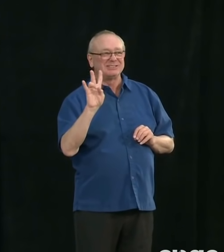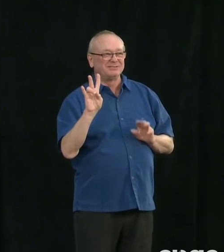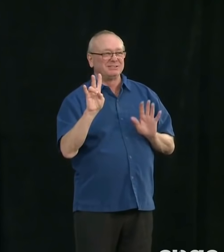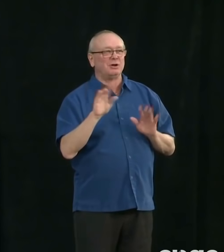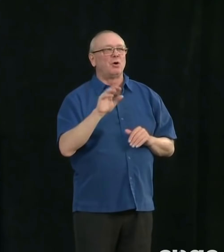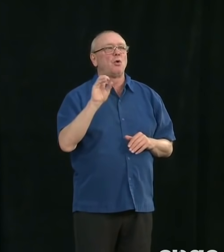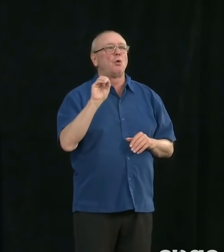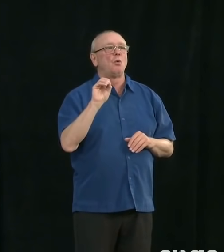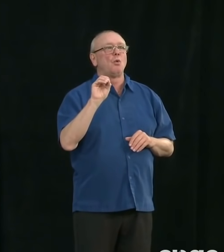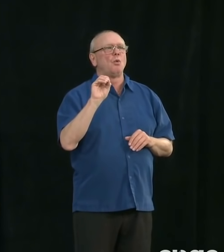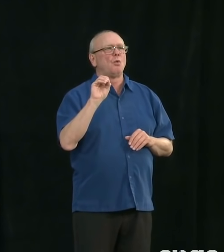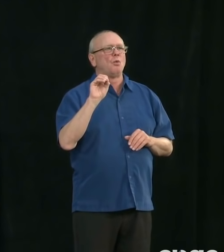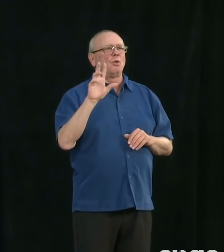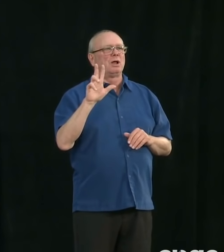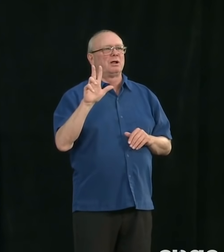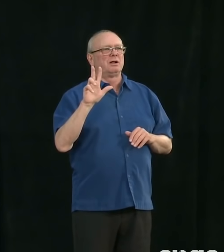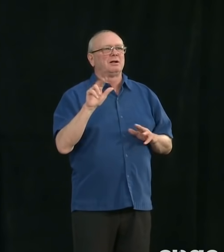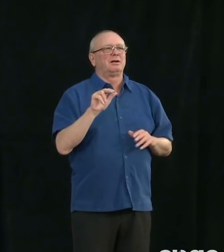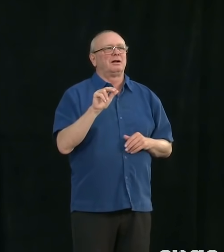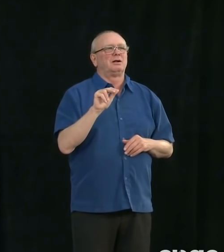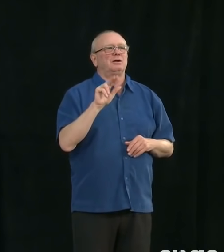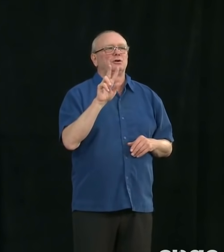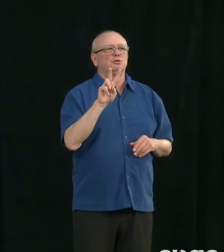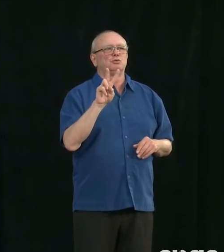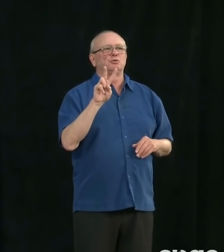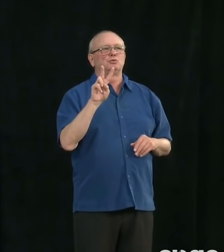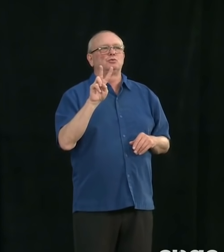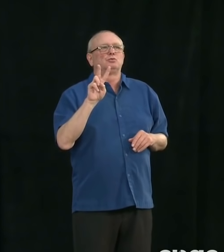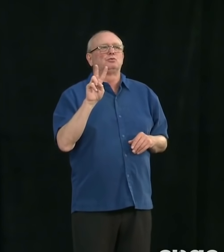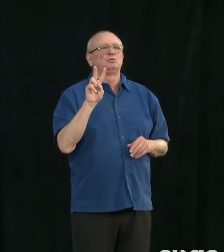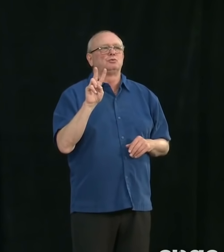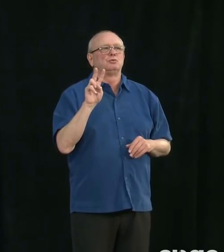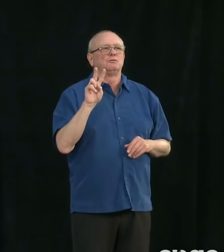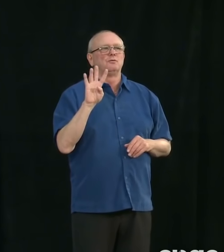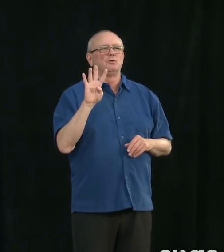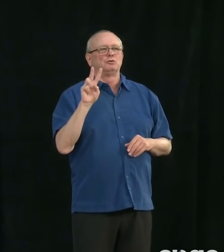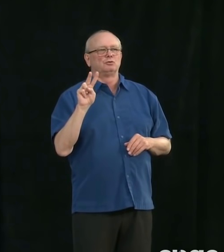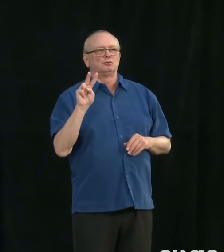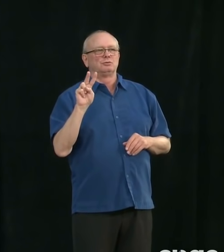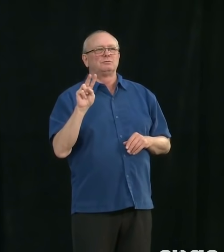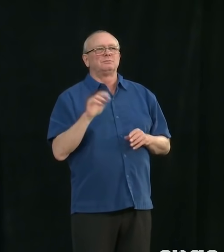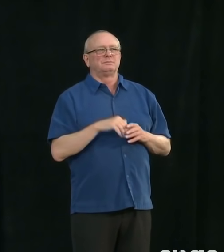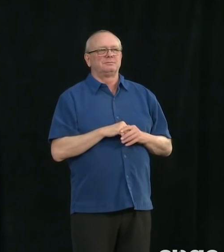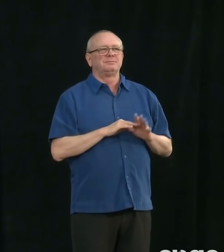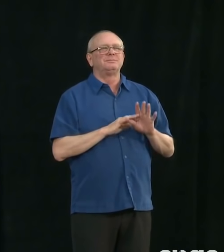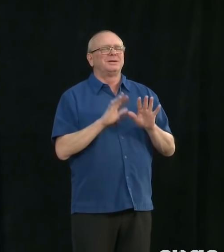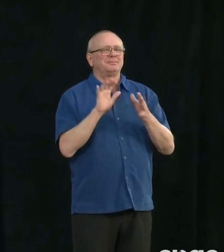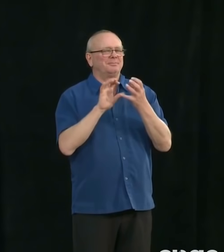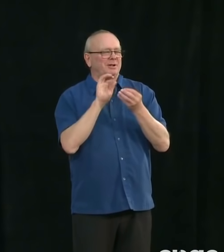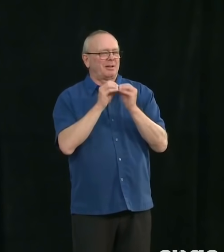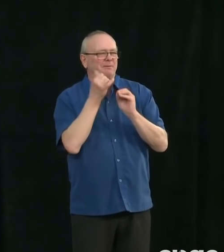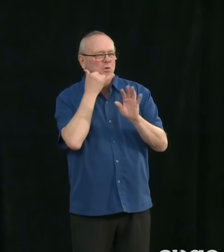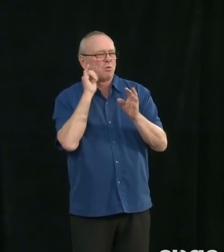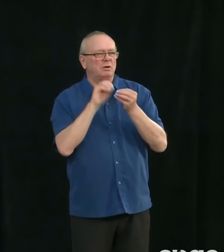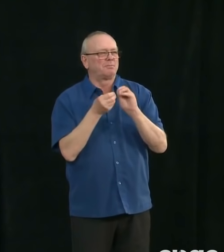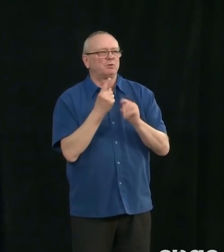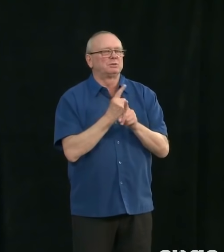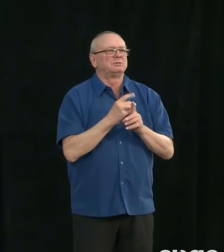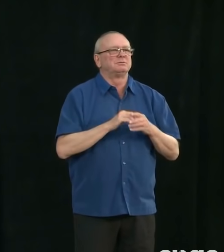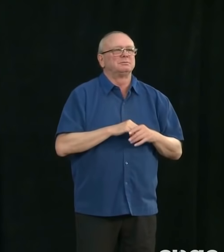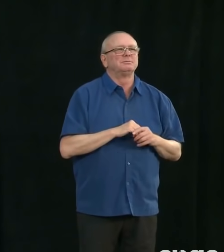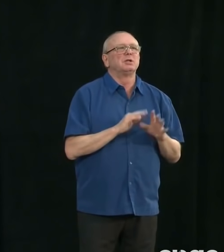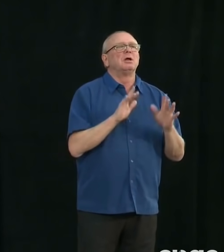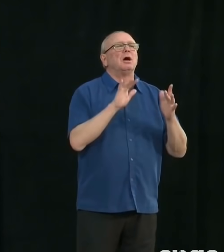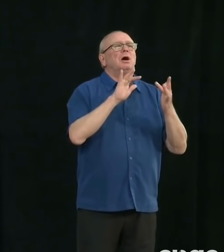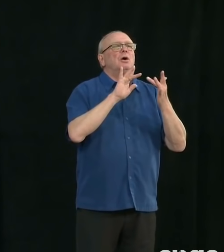1-877-303-2642, and you can find that number by Googling Mental Health Helpline Alberta Health Services. If you are in crisis or